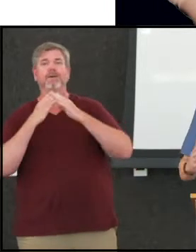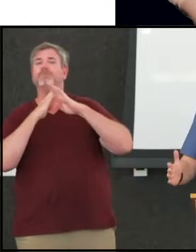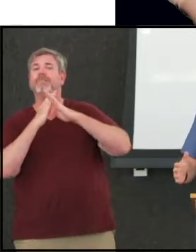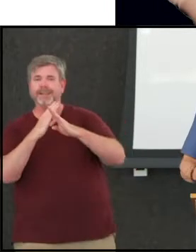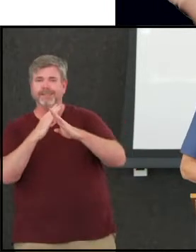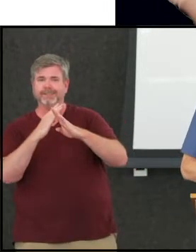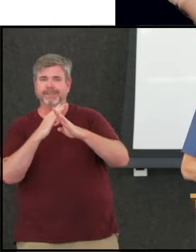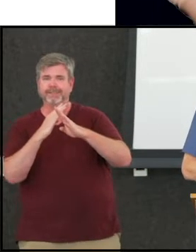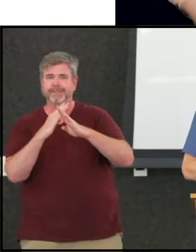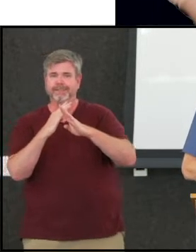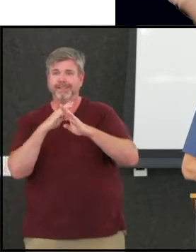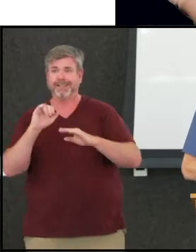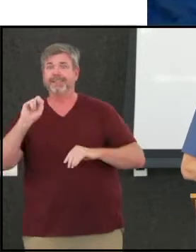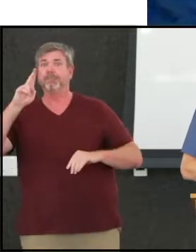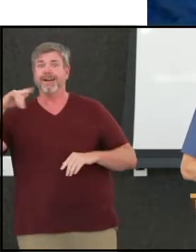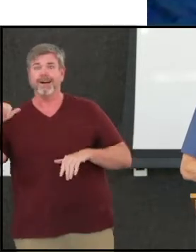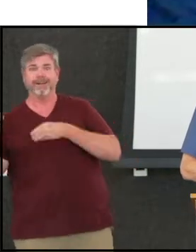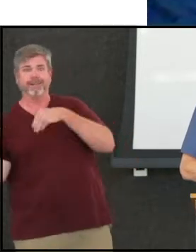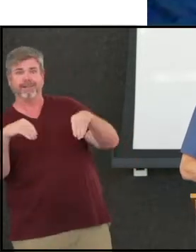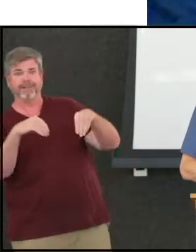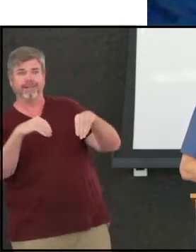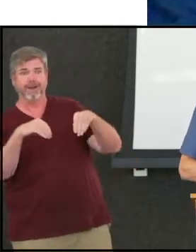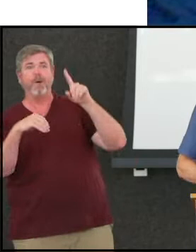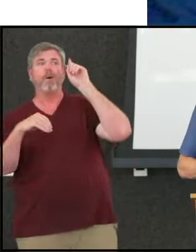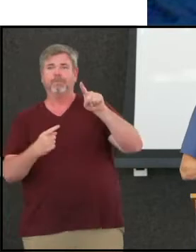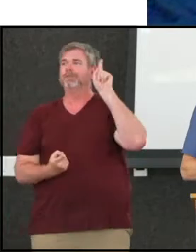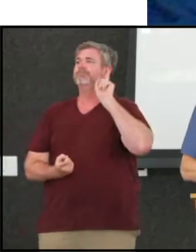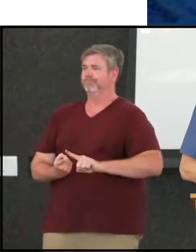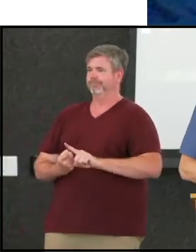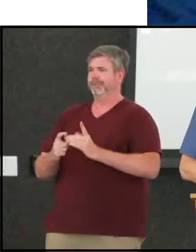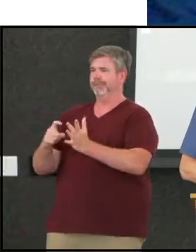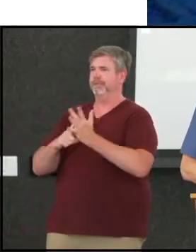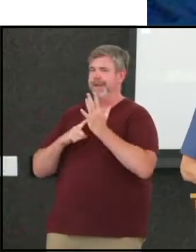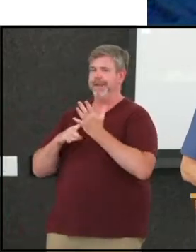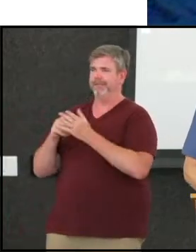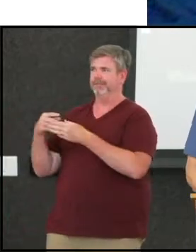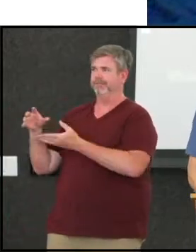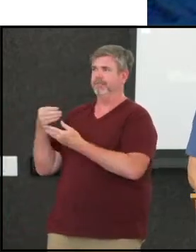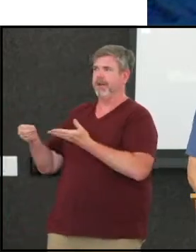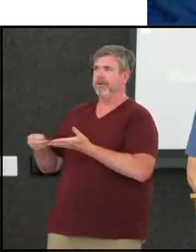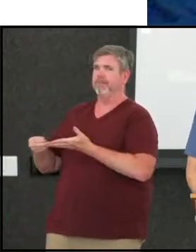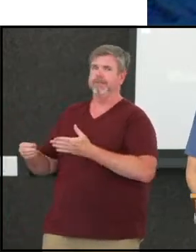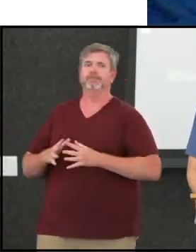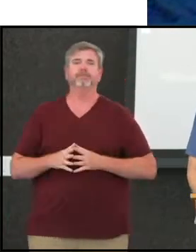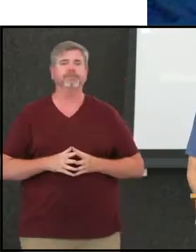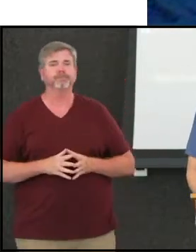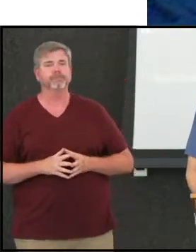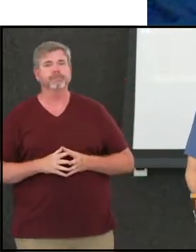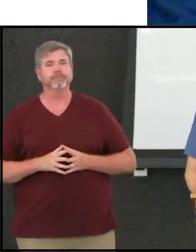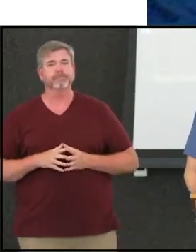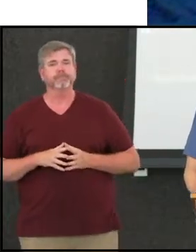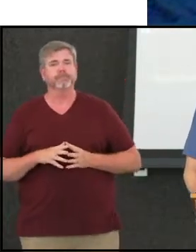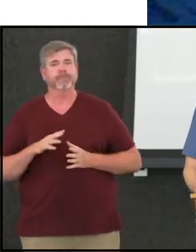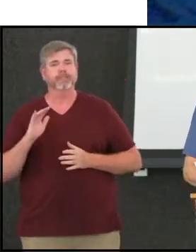on the demand side. And the efforts where we've been putting a lot of our energy is on that demand side in order to